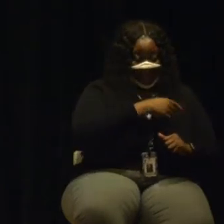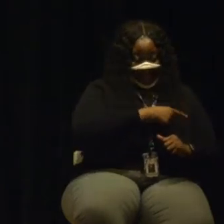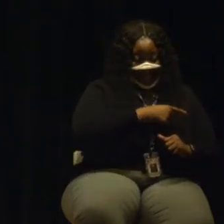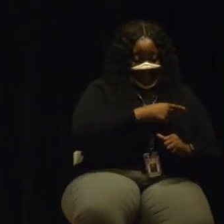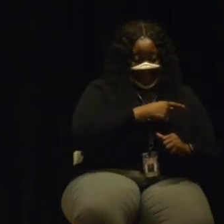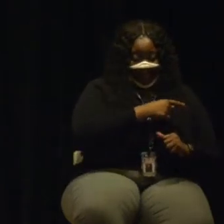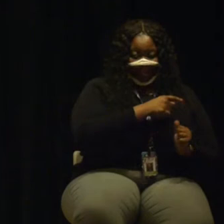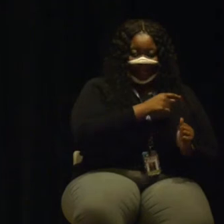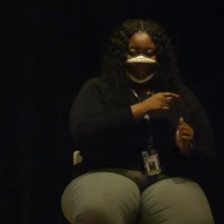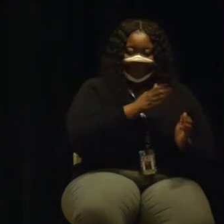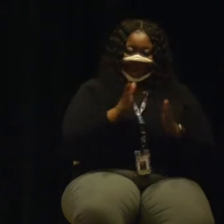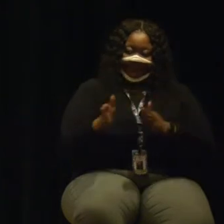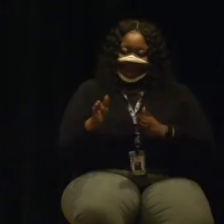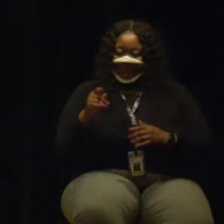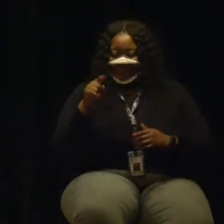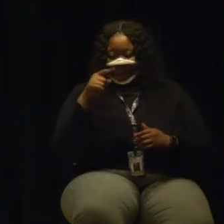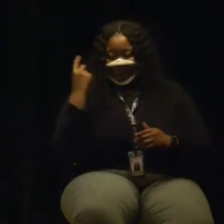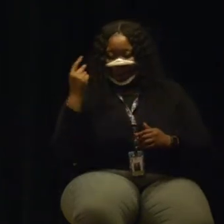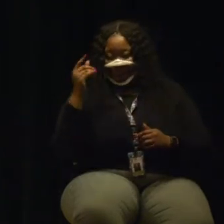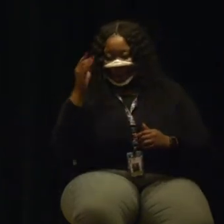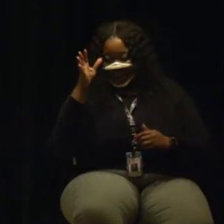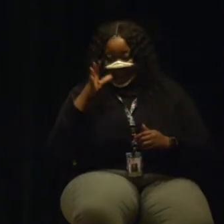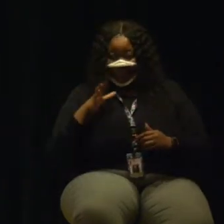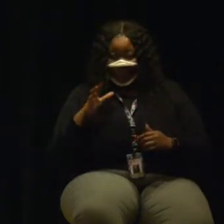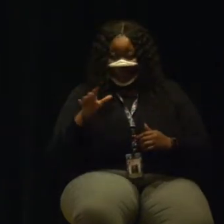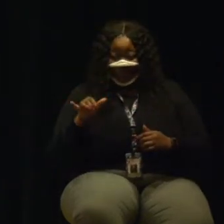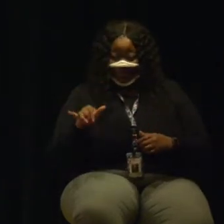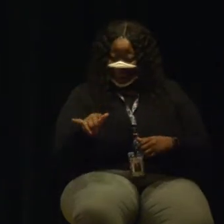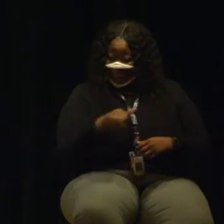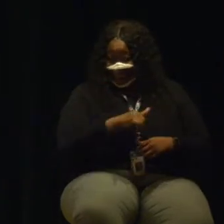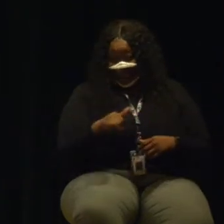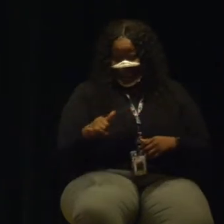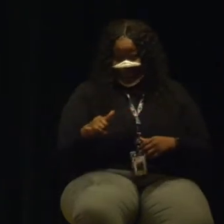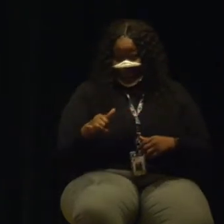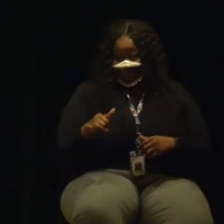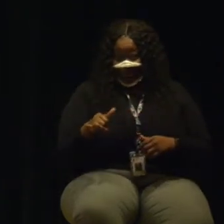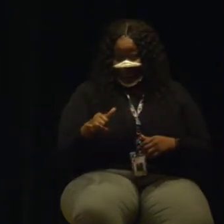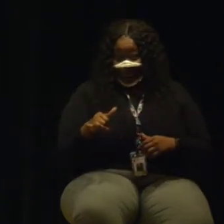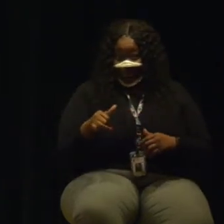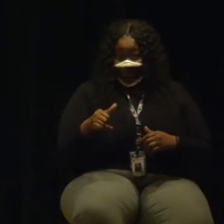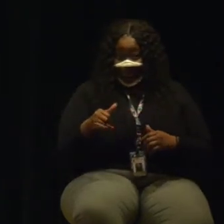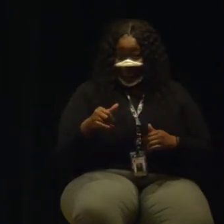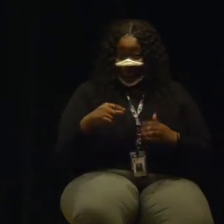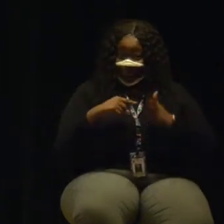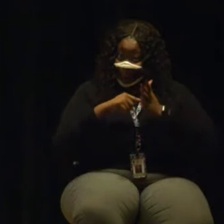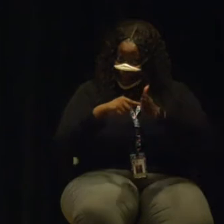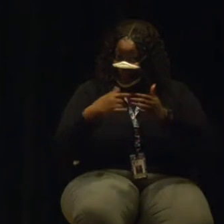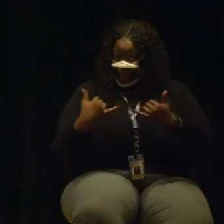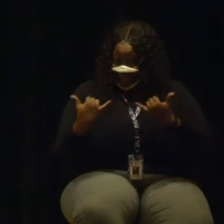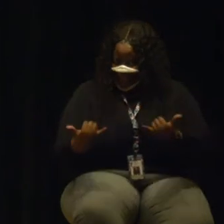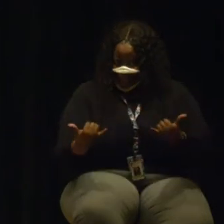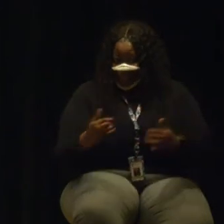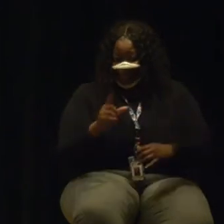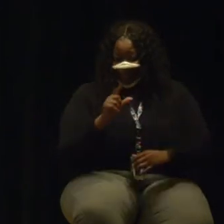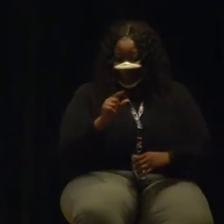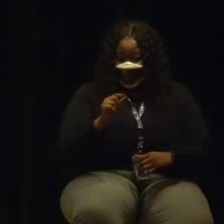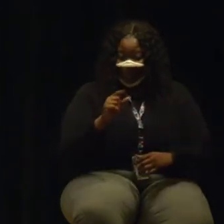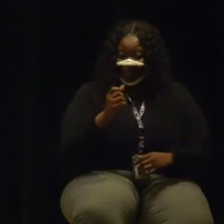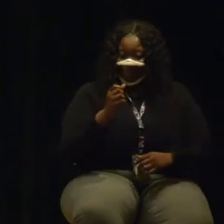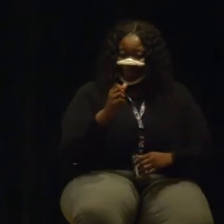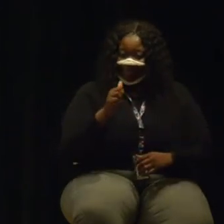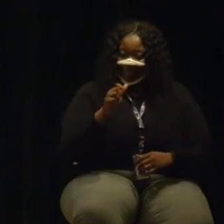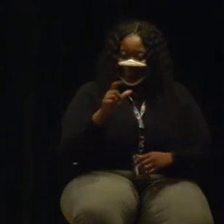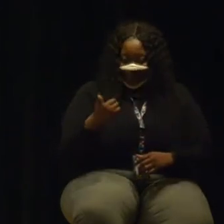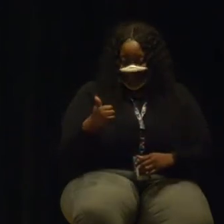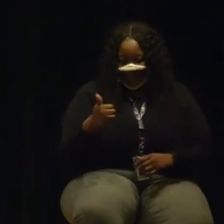think that really carries much over into like the 2010s and now the 2020s? Well, not at all,